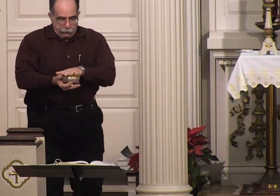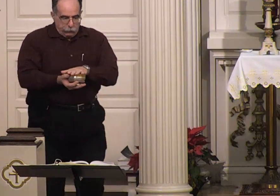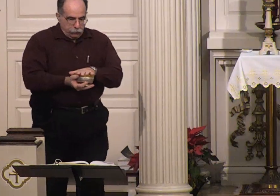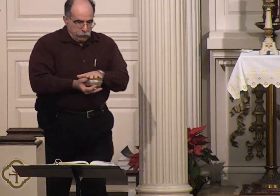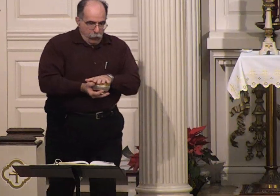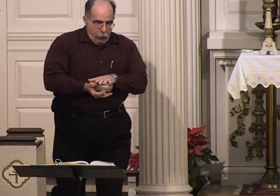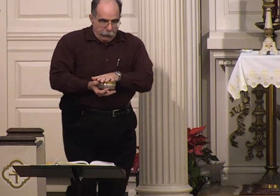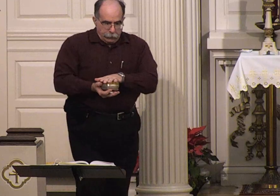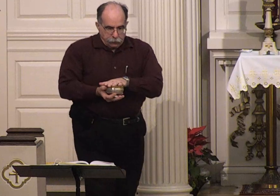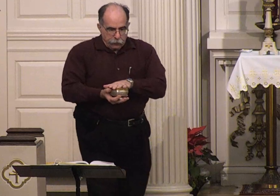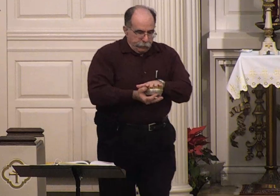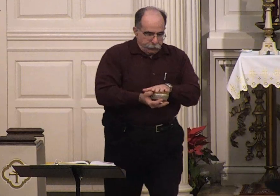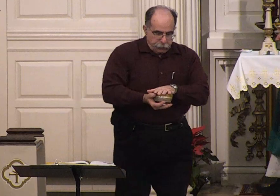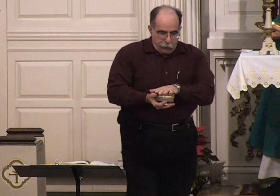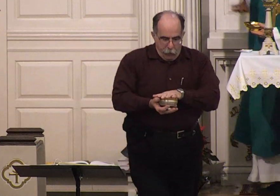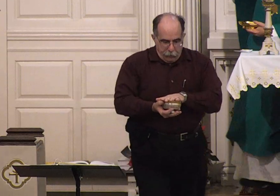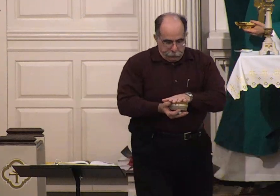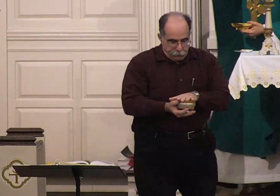persecutionem